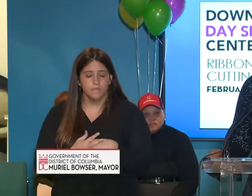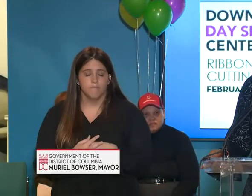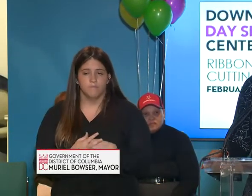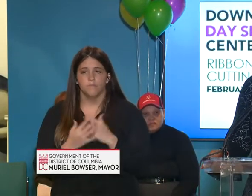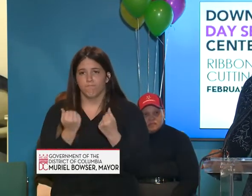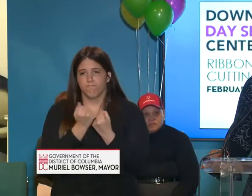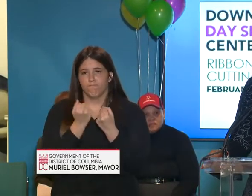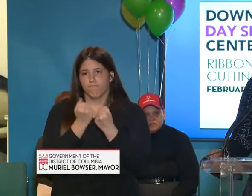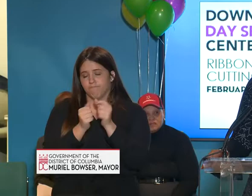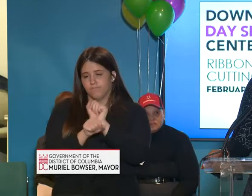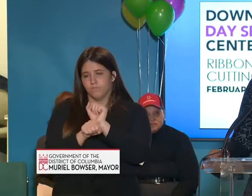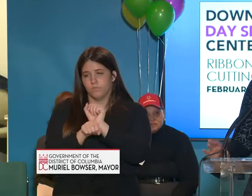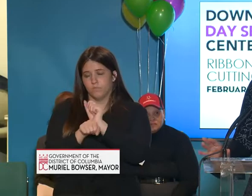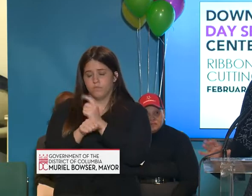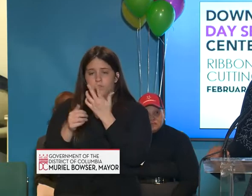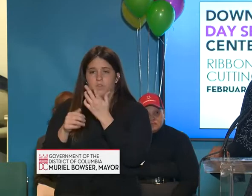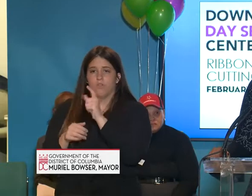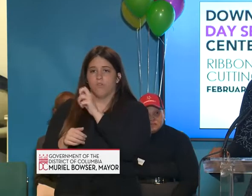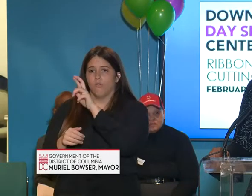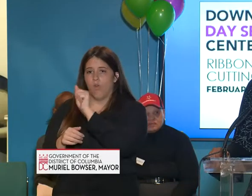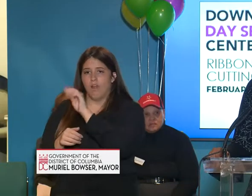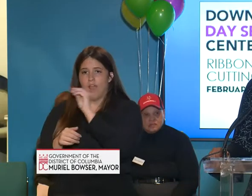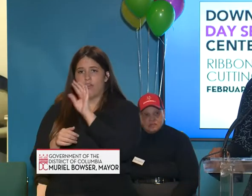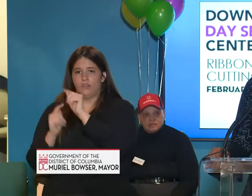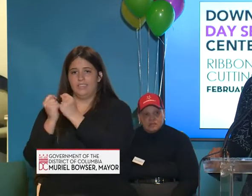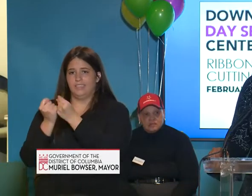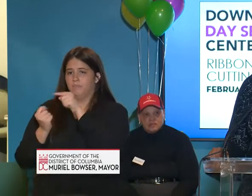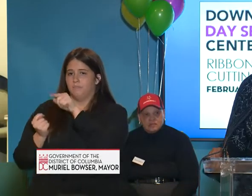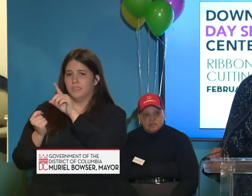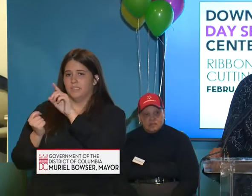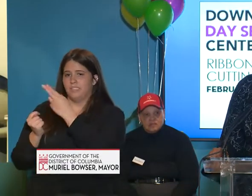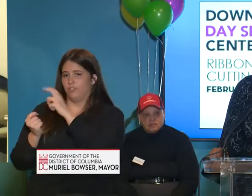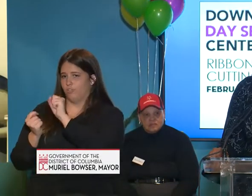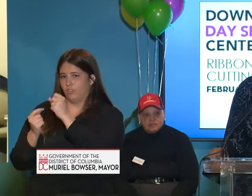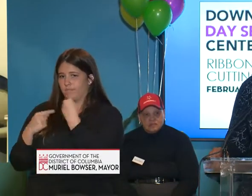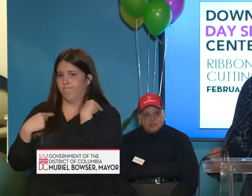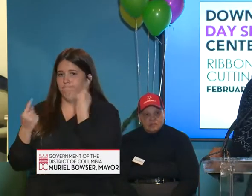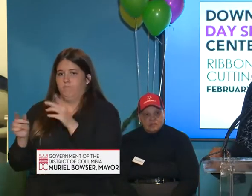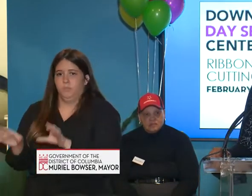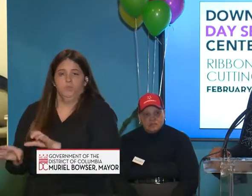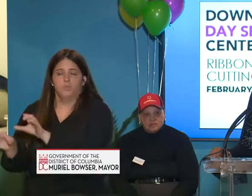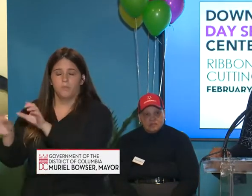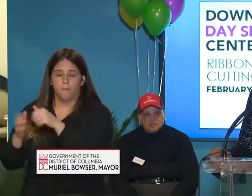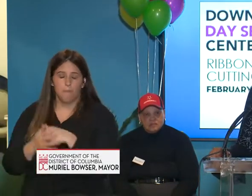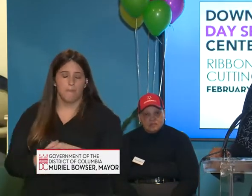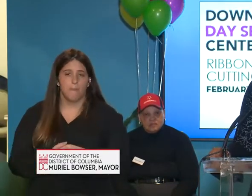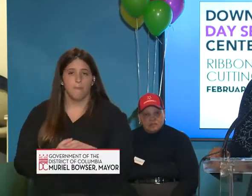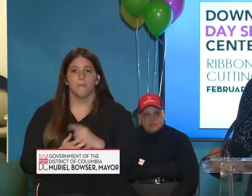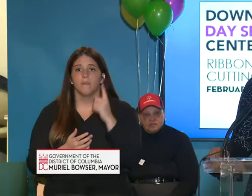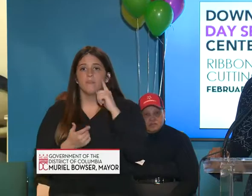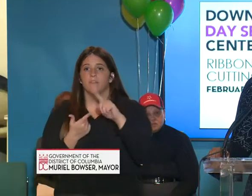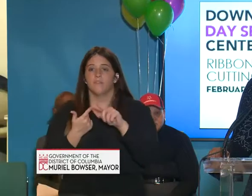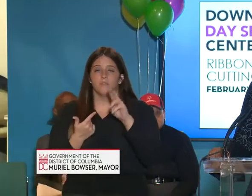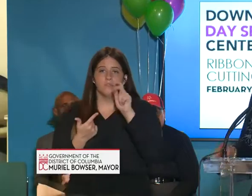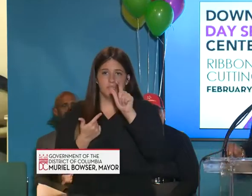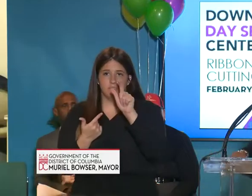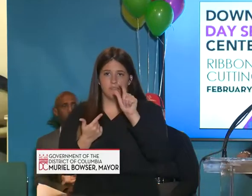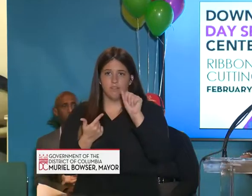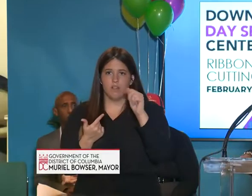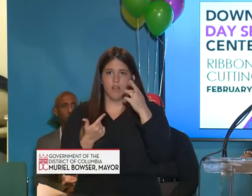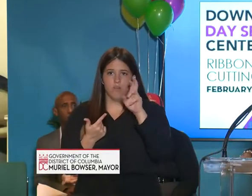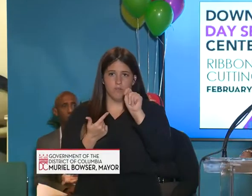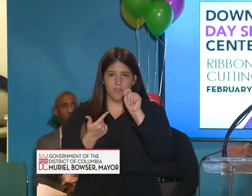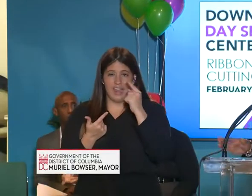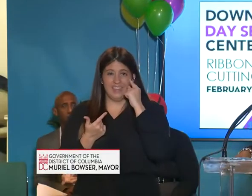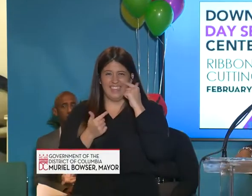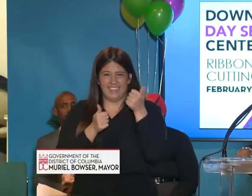to support the work that Laura and her amazing team at DHS is doing. Then we'll hear from Neil Albert, who I think